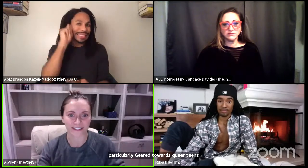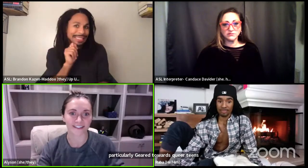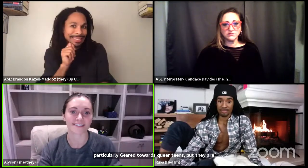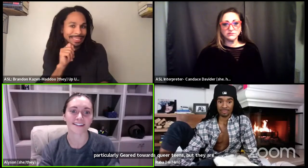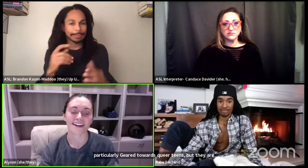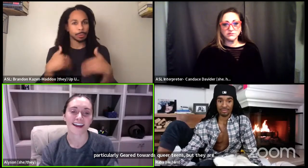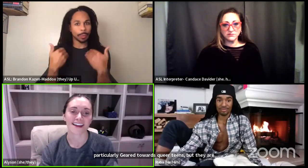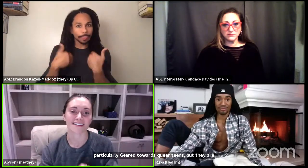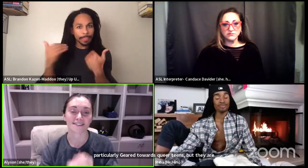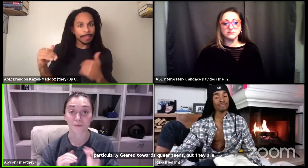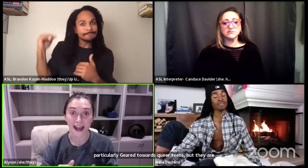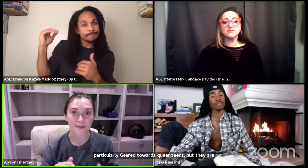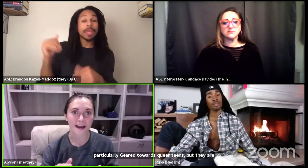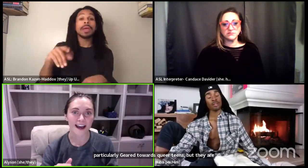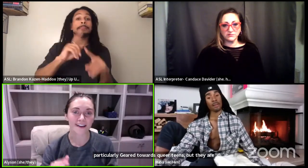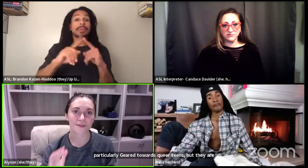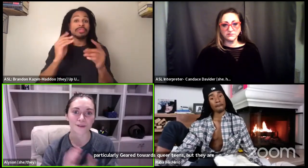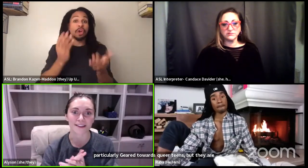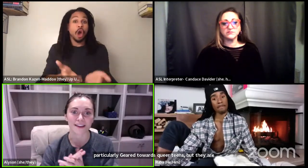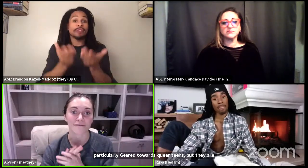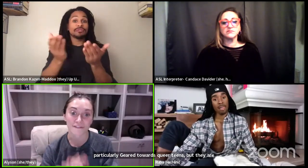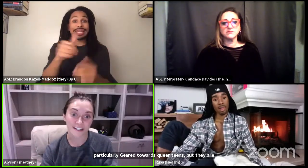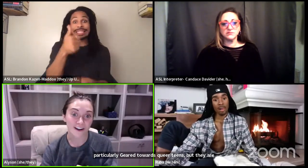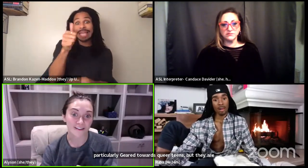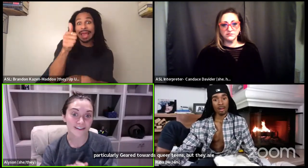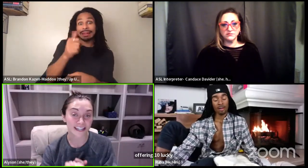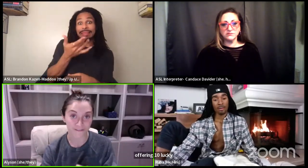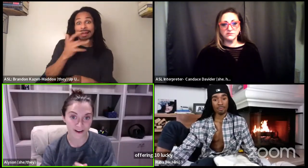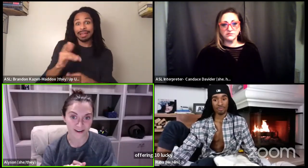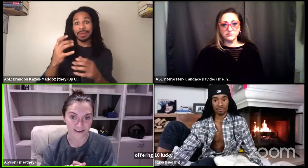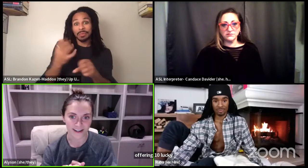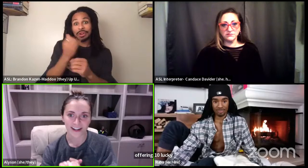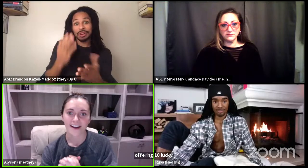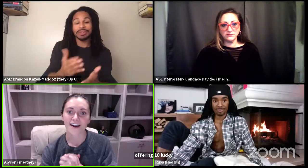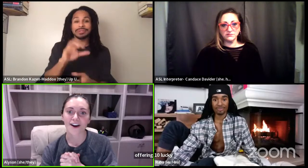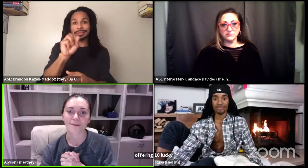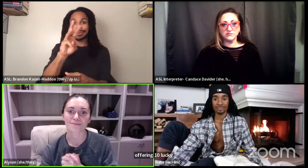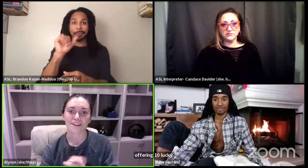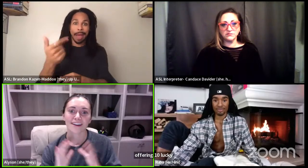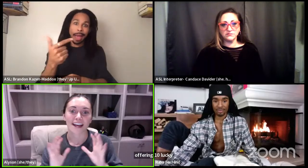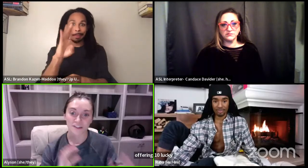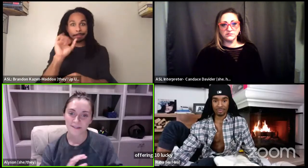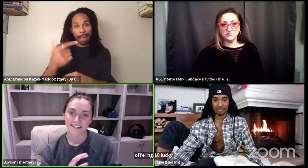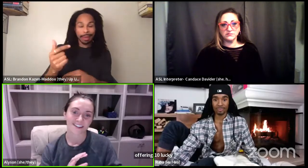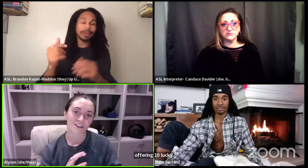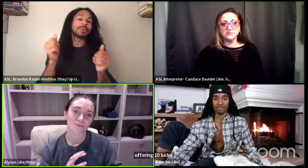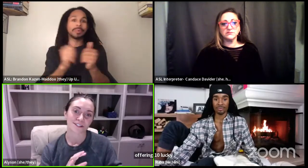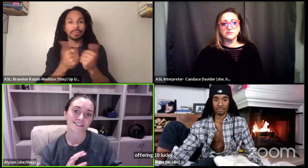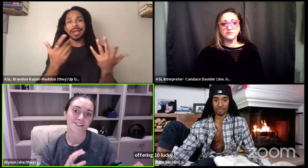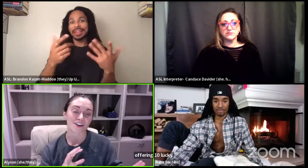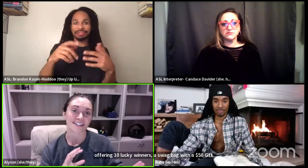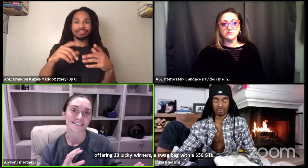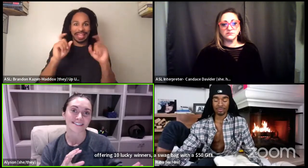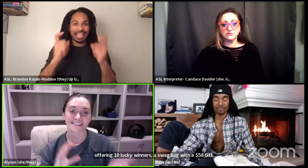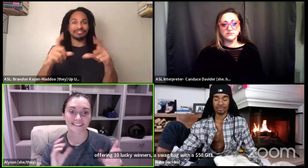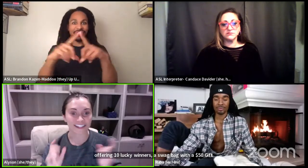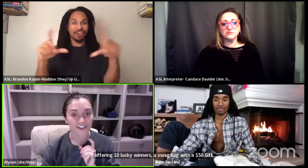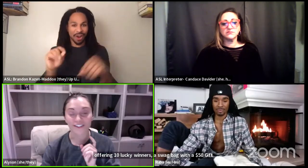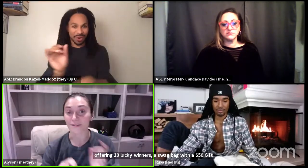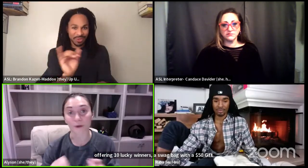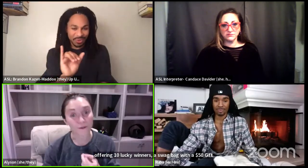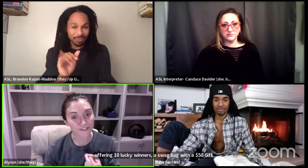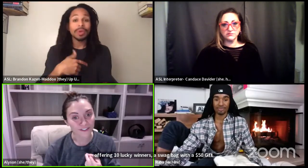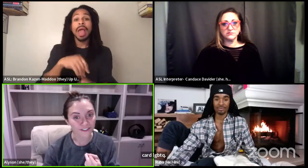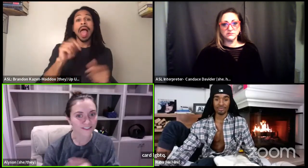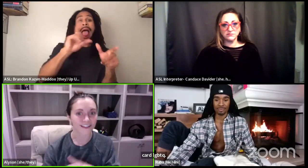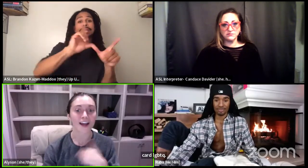lucky winners a swag bag with a $50 gift card, LGBTQ plus artist